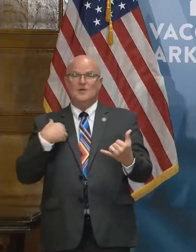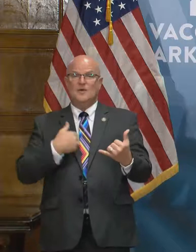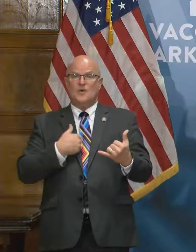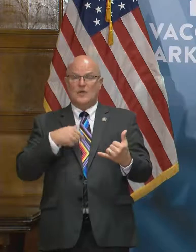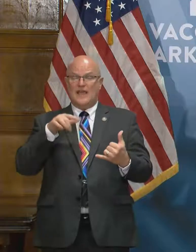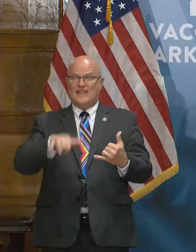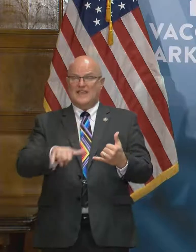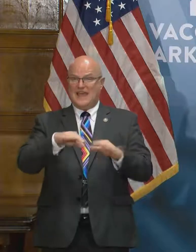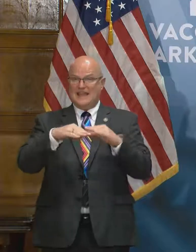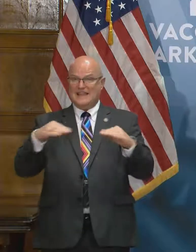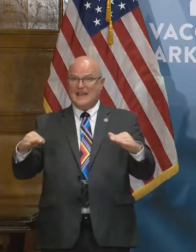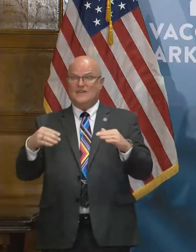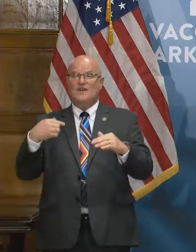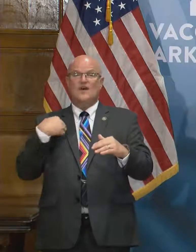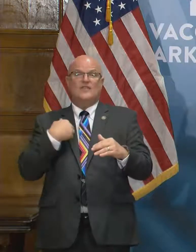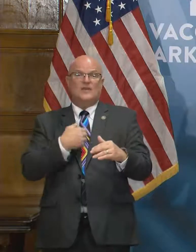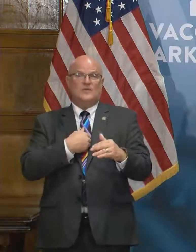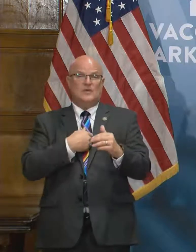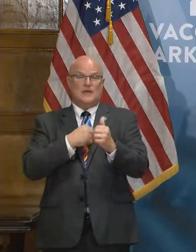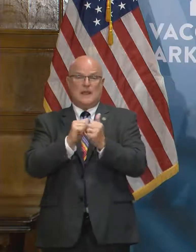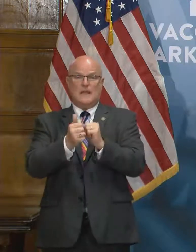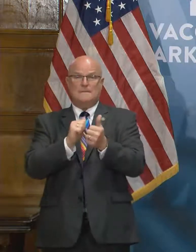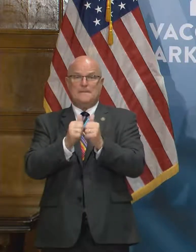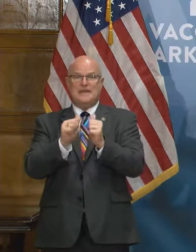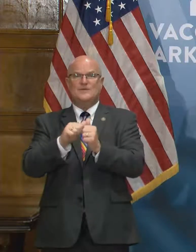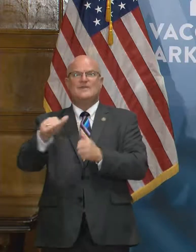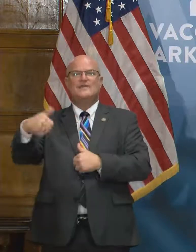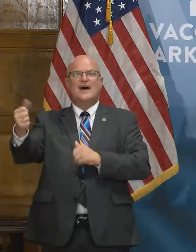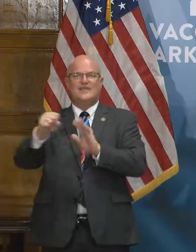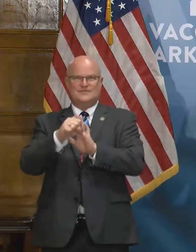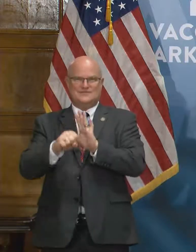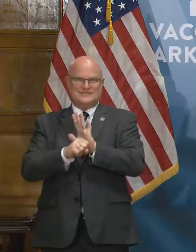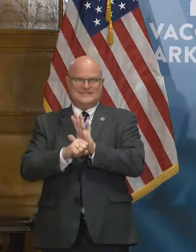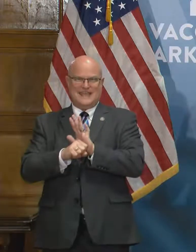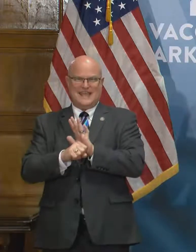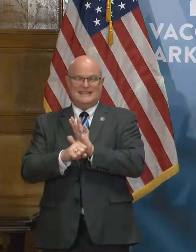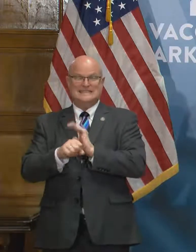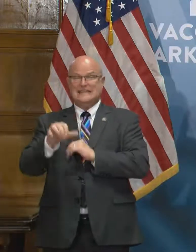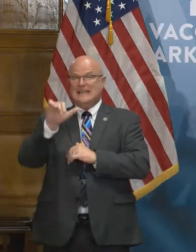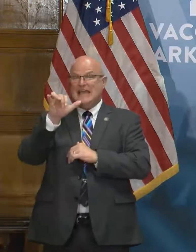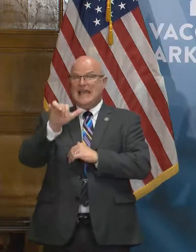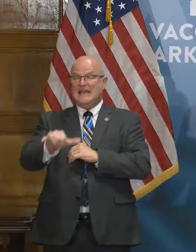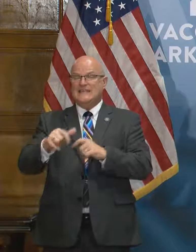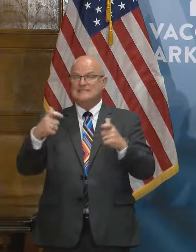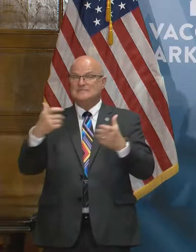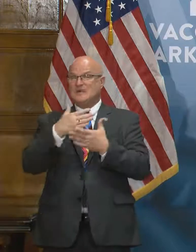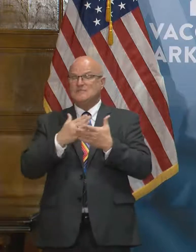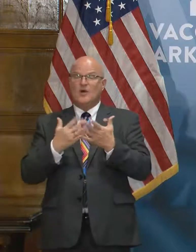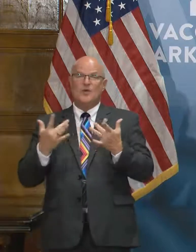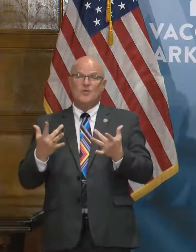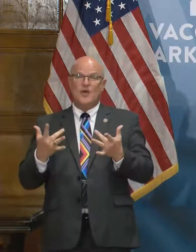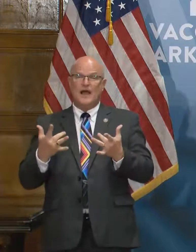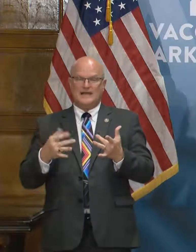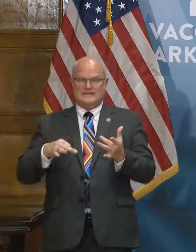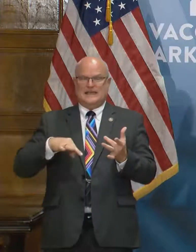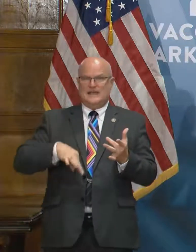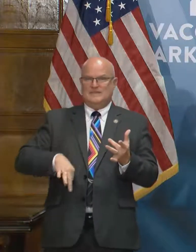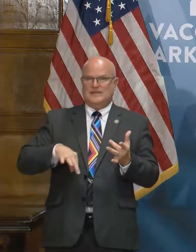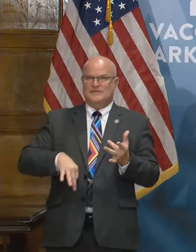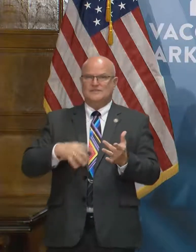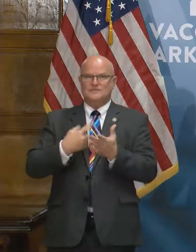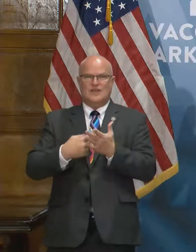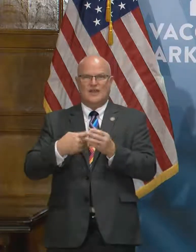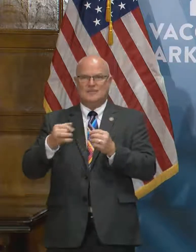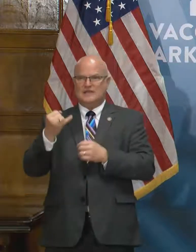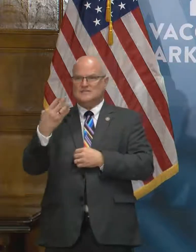down in that level, then we are competitive with those other states. And that's a big part of it, because that benefits when you talk